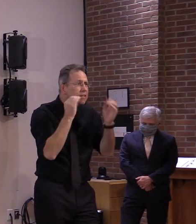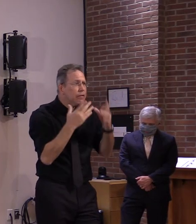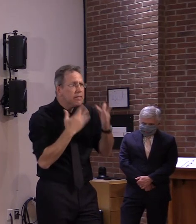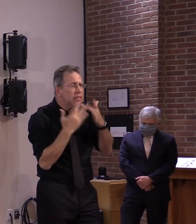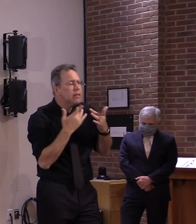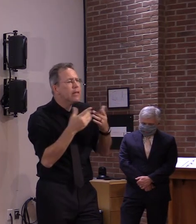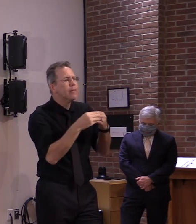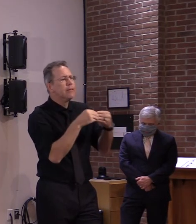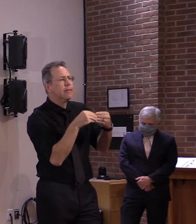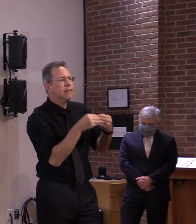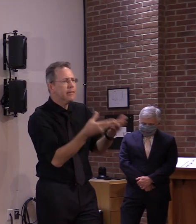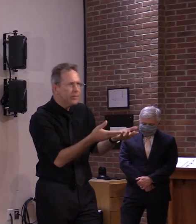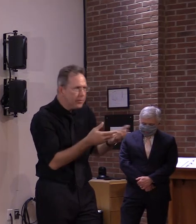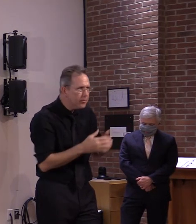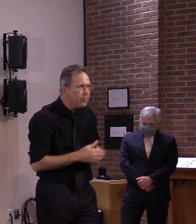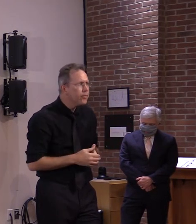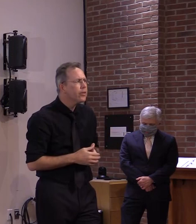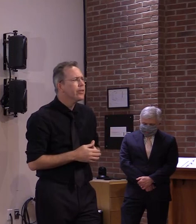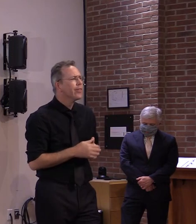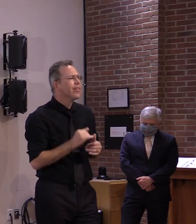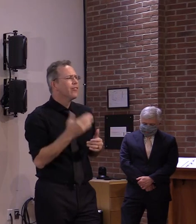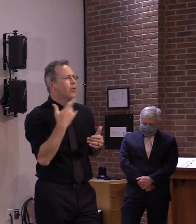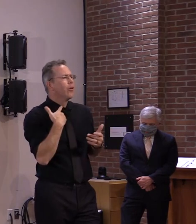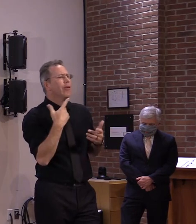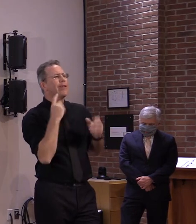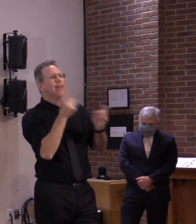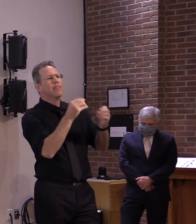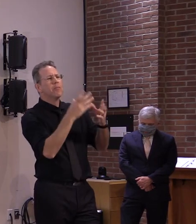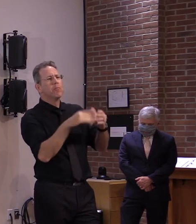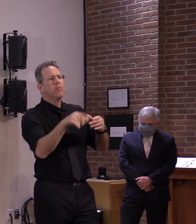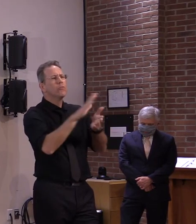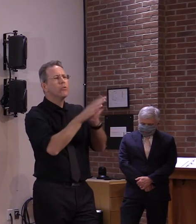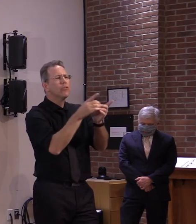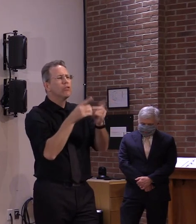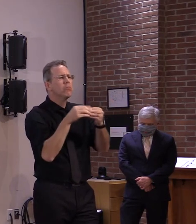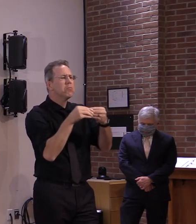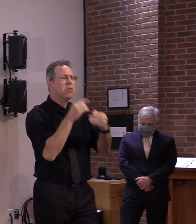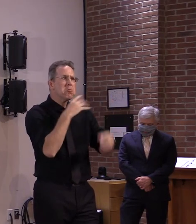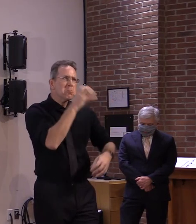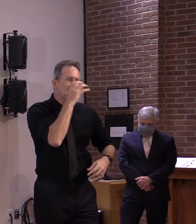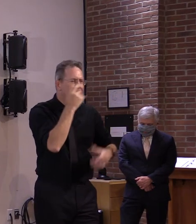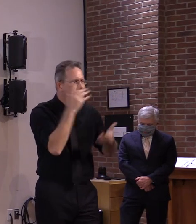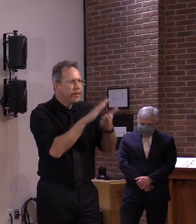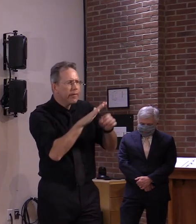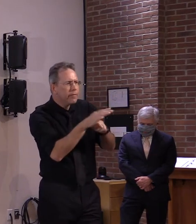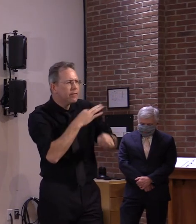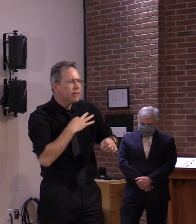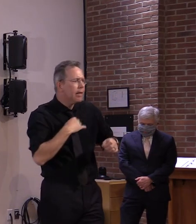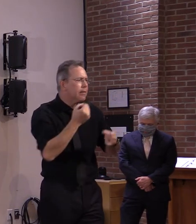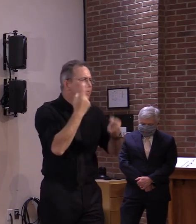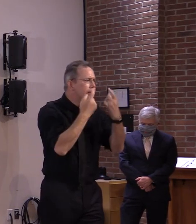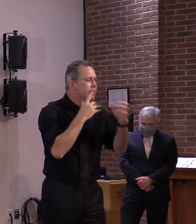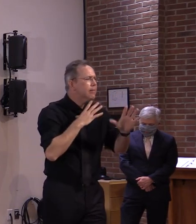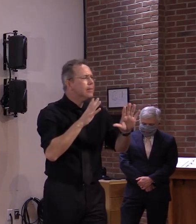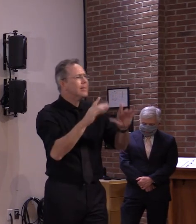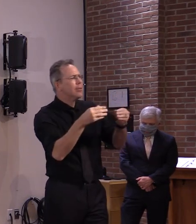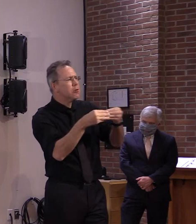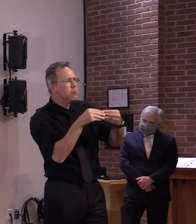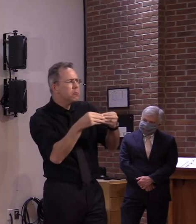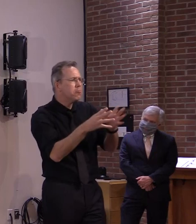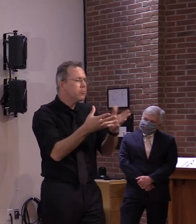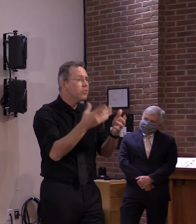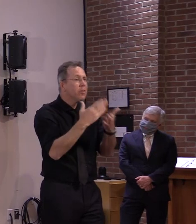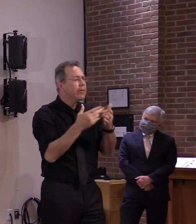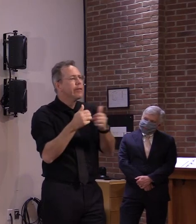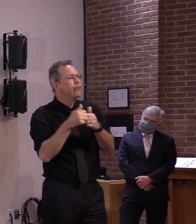mentioned, some of the flexibility we've given them in terms of moving from remote or in person and so forth. But we, our support is largely through our guidance,